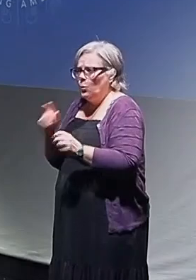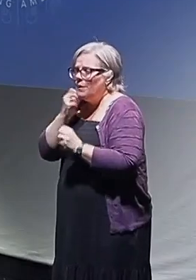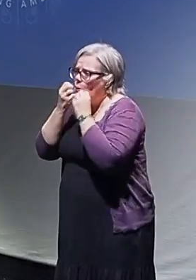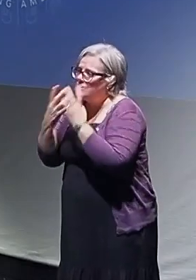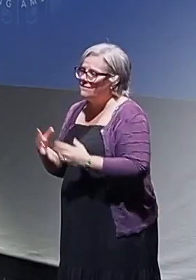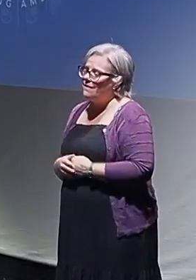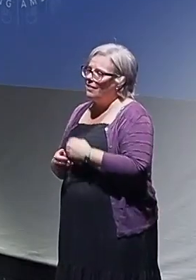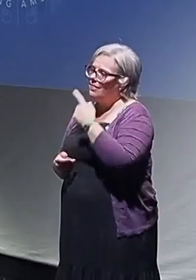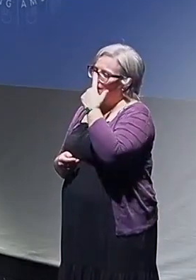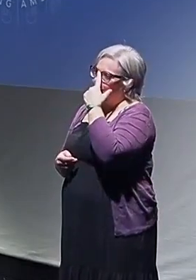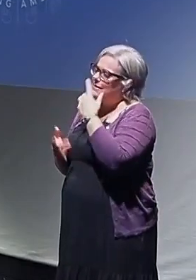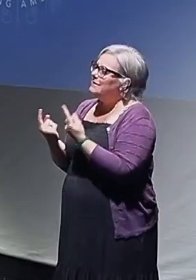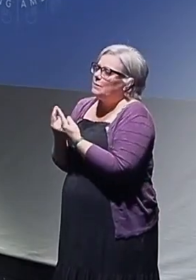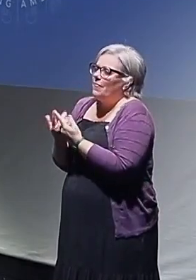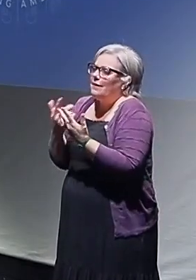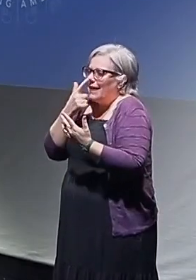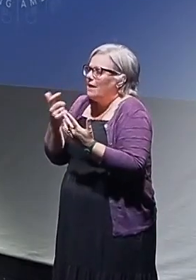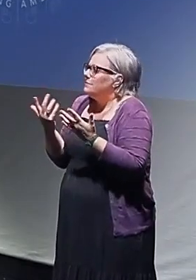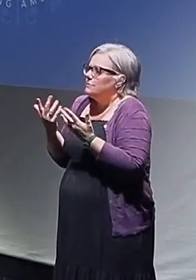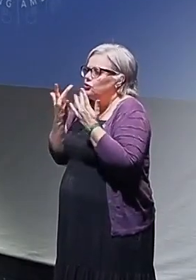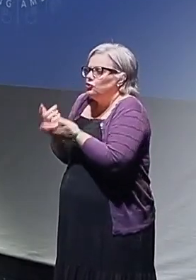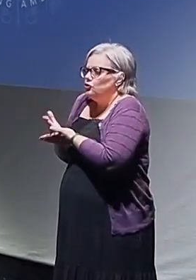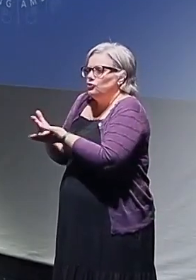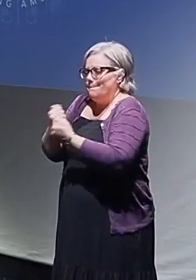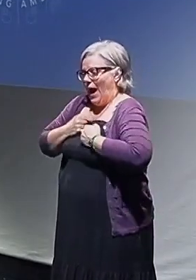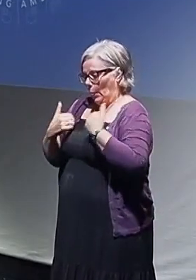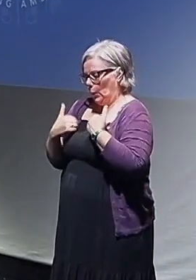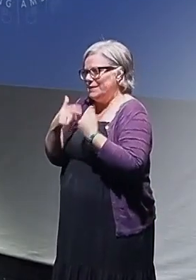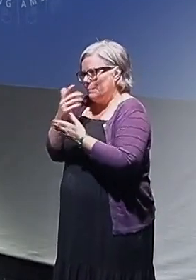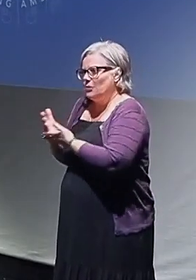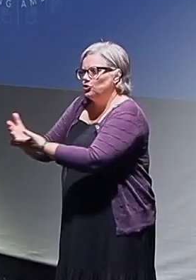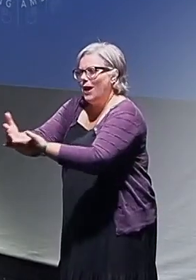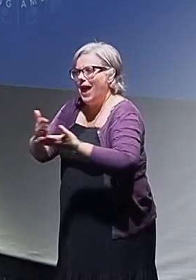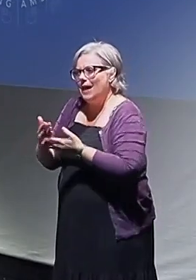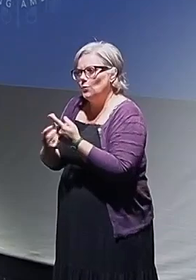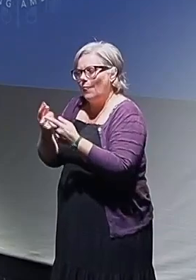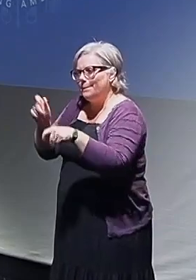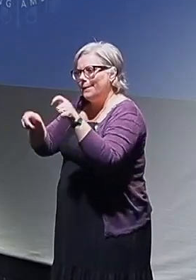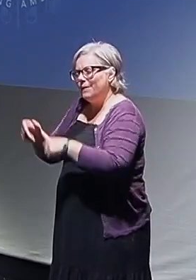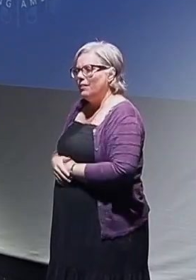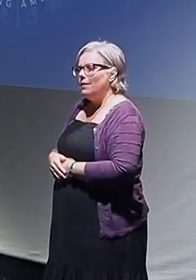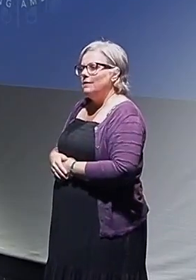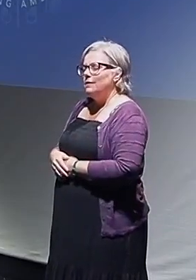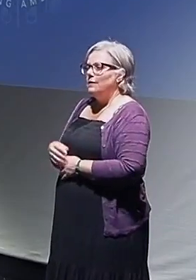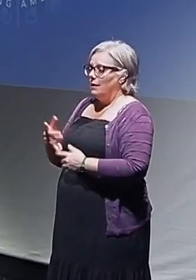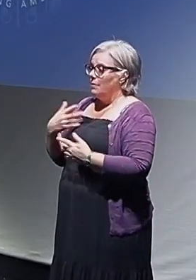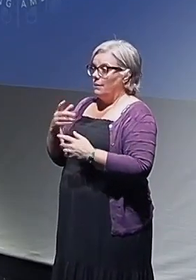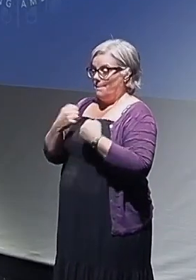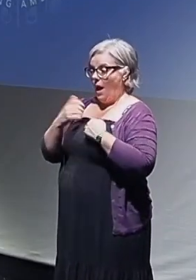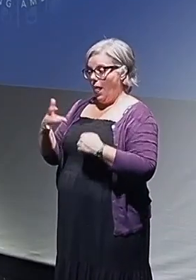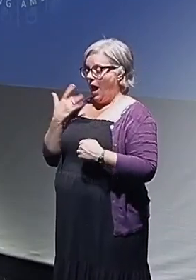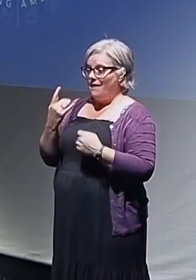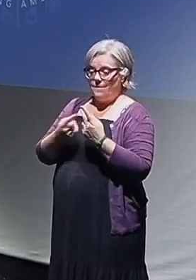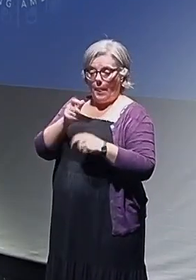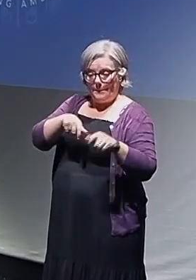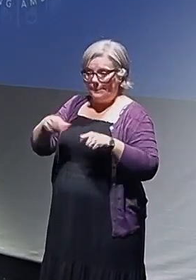wonderful, and just to sort of share that enthusiasm and for other people to pick up on it. Every person in my life now